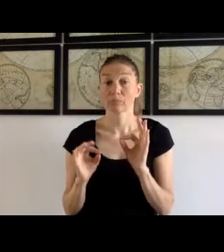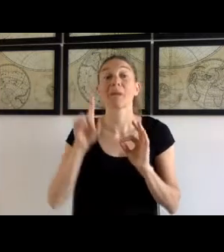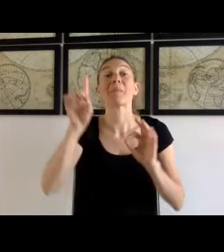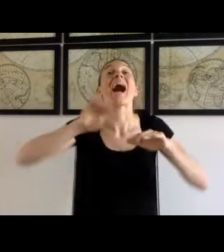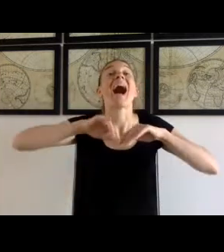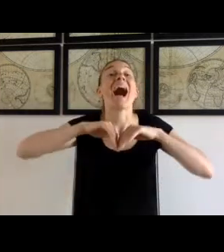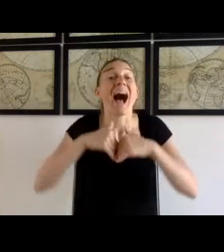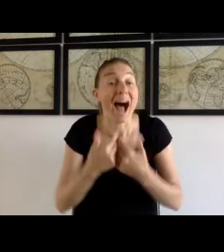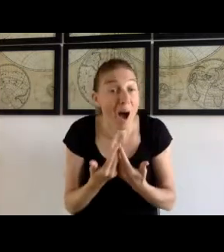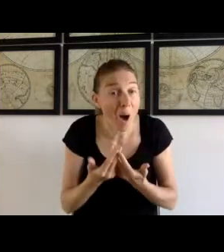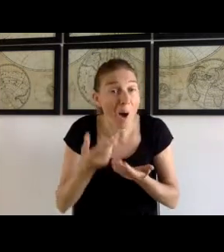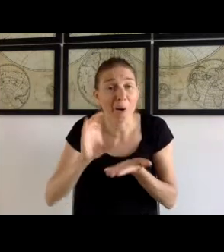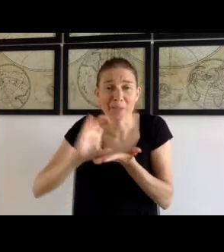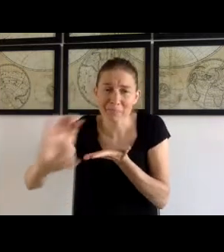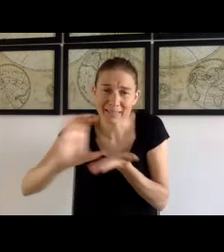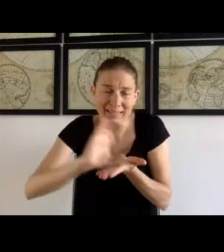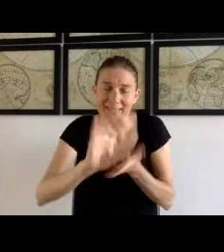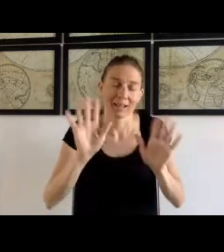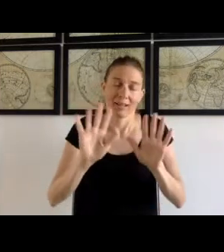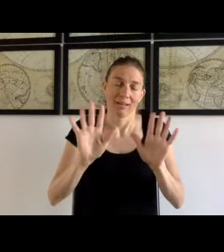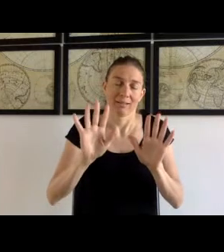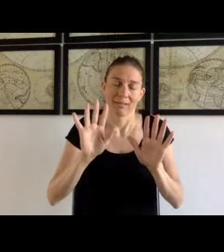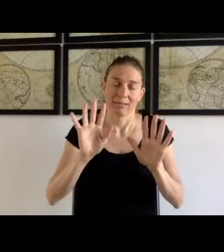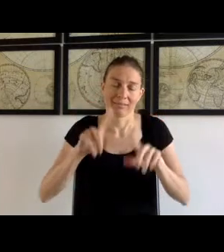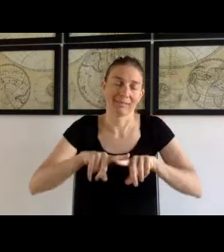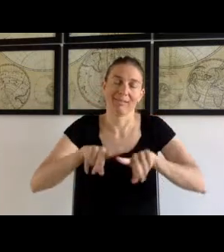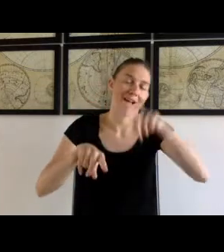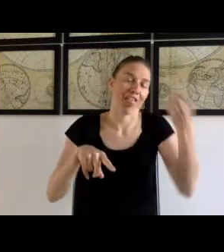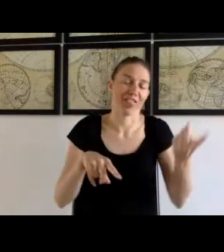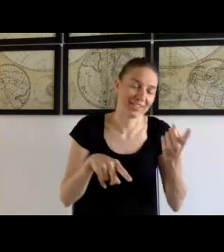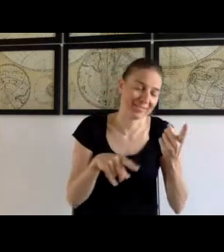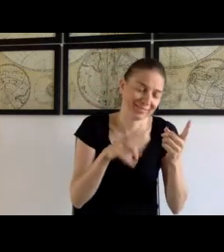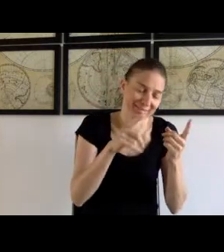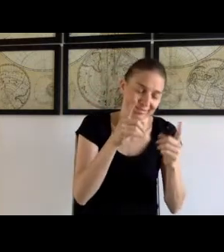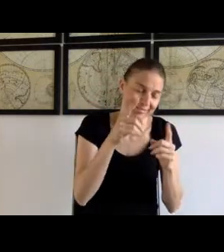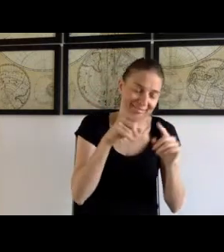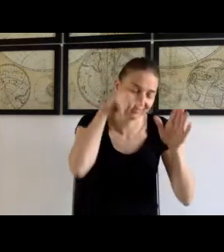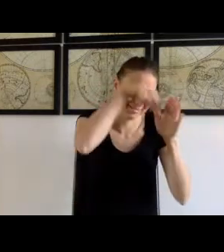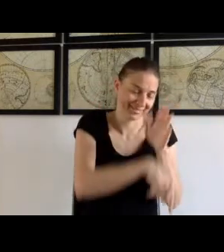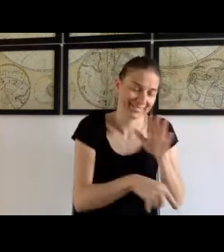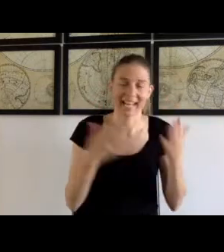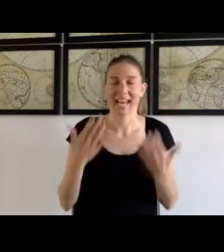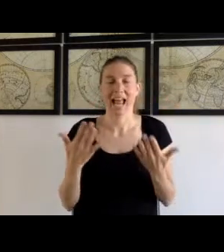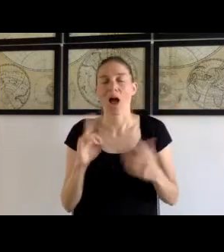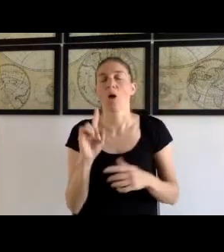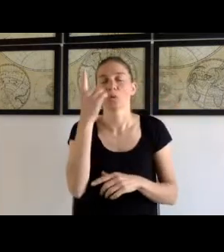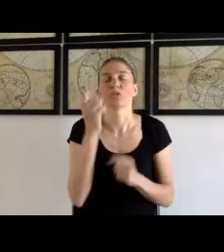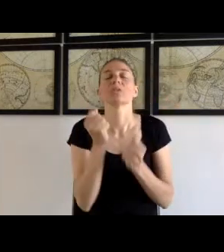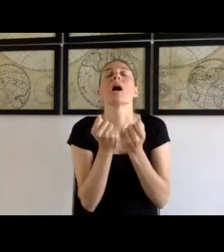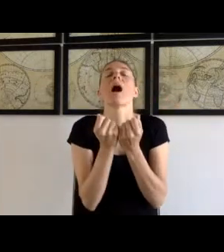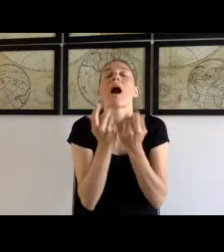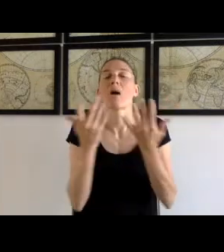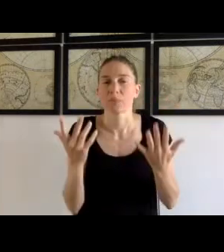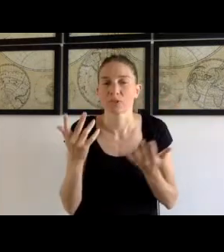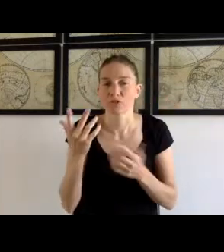speak about this for the moment. It's about just the amount that is spent